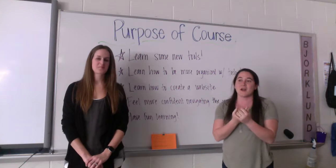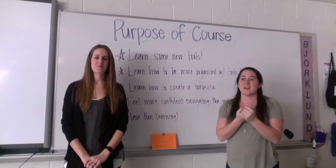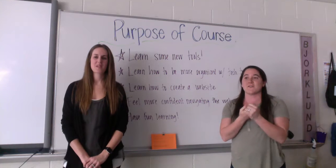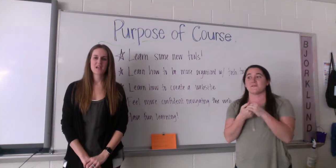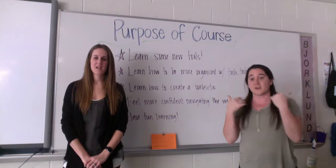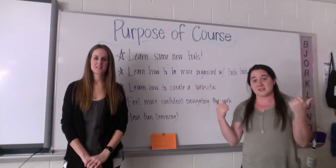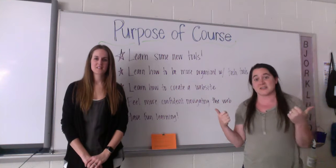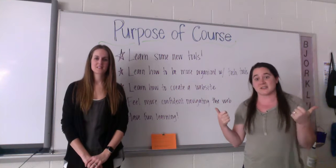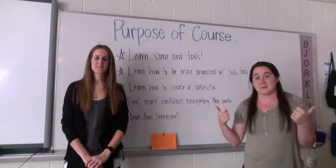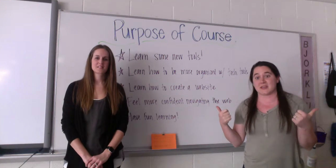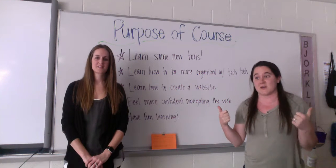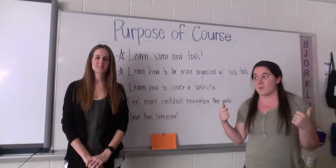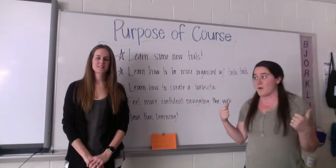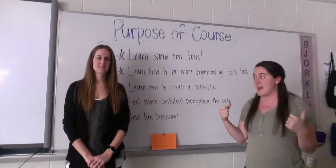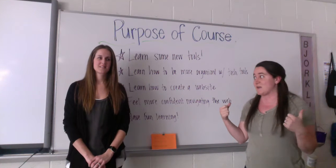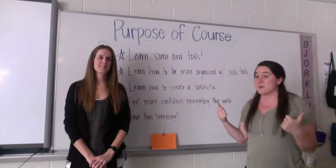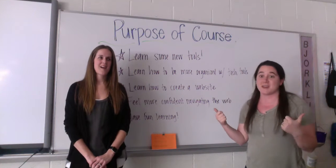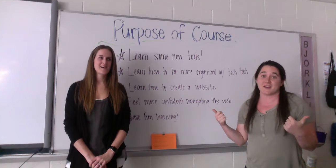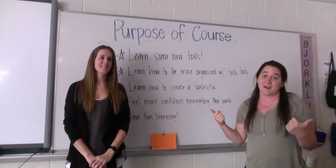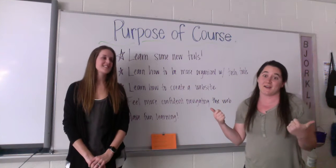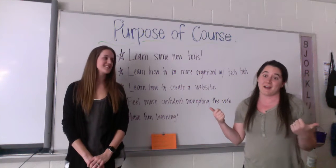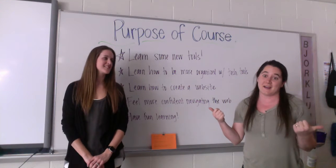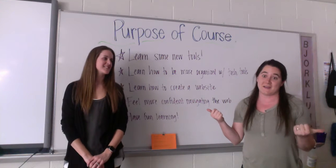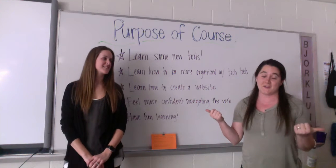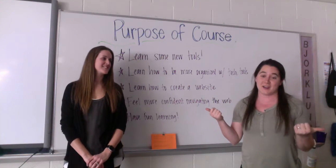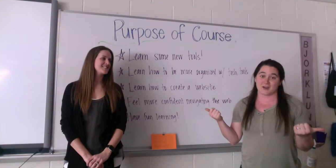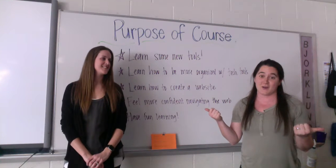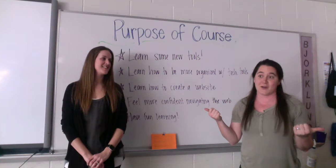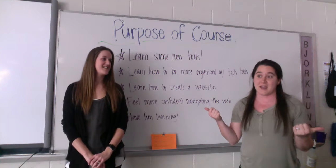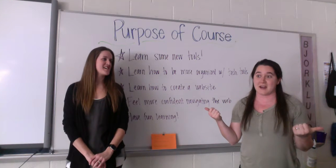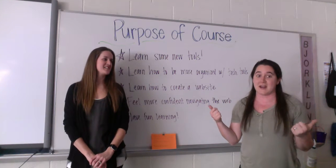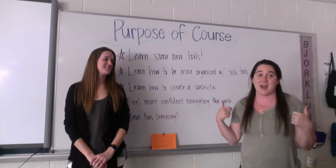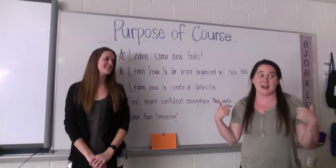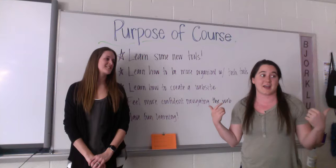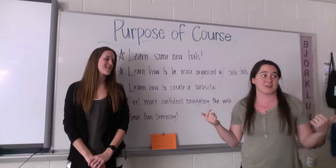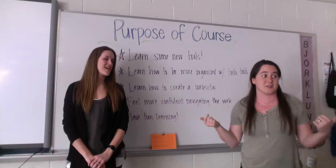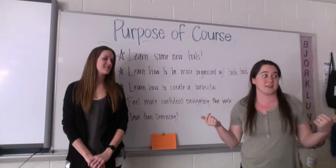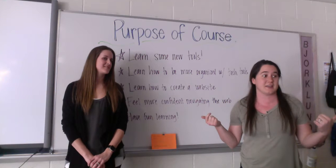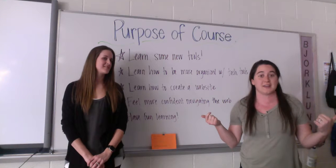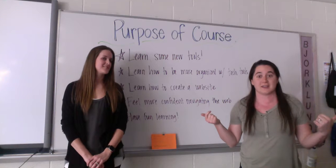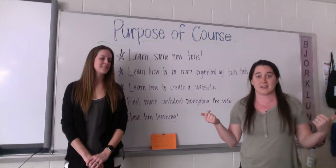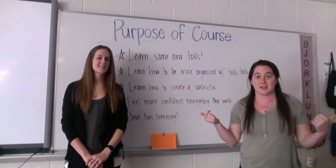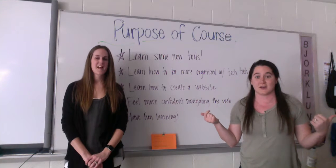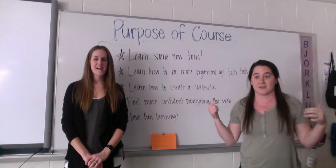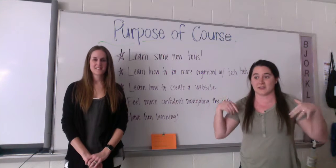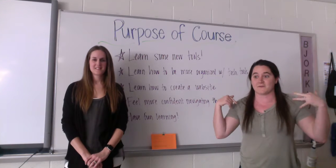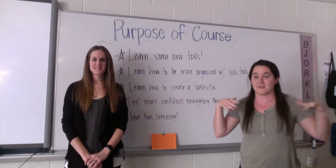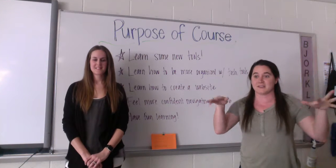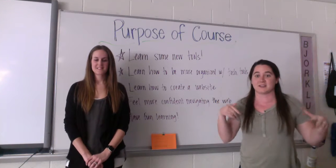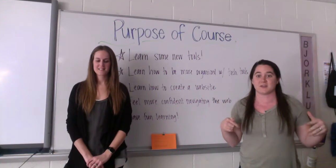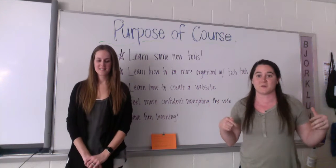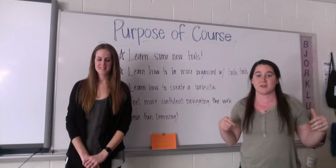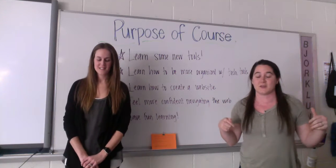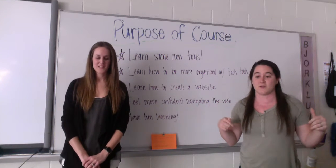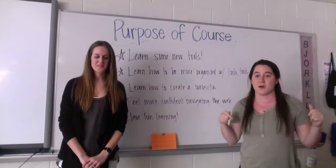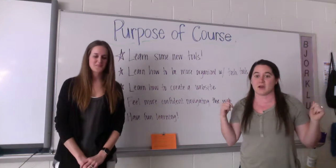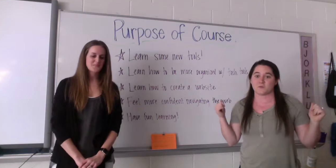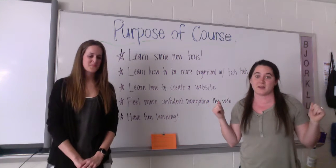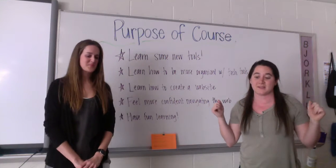to first explain why we are on a video and not actually here, like physically with you on